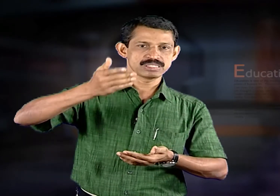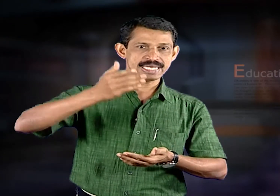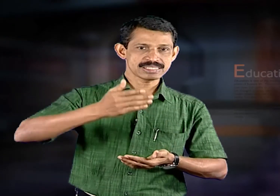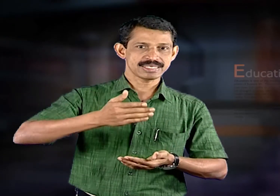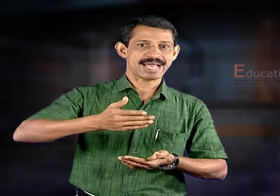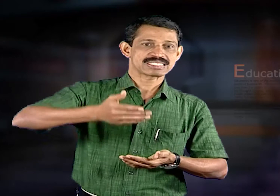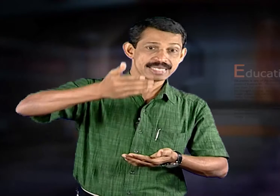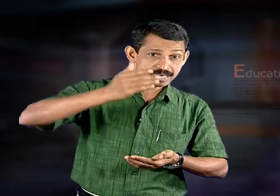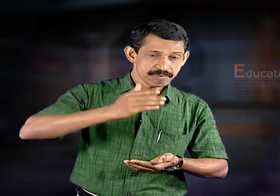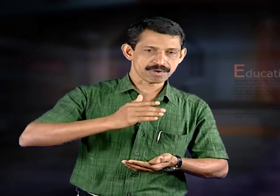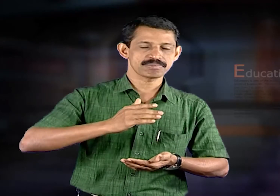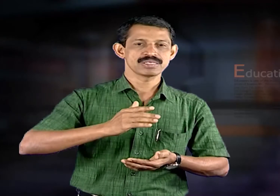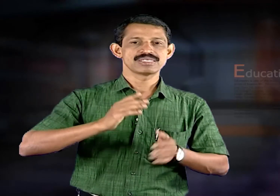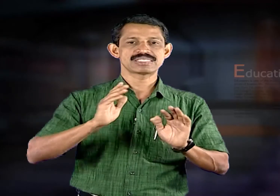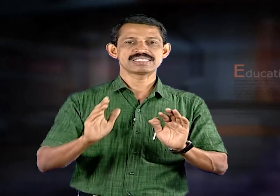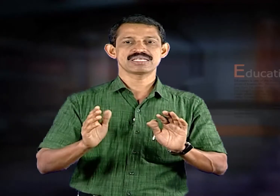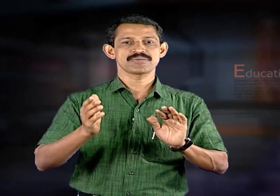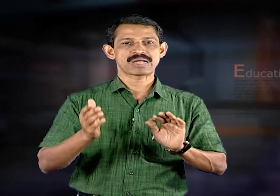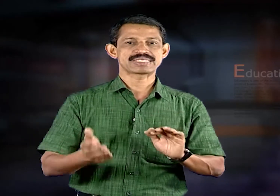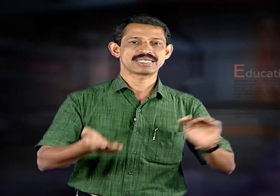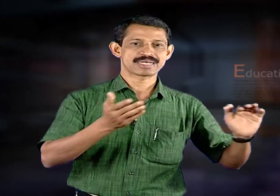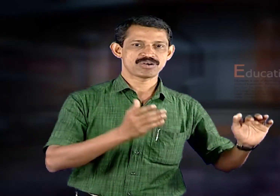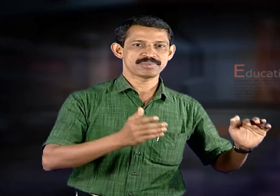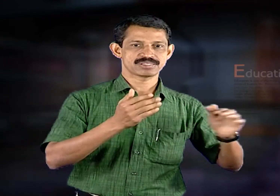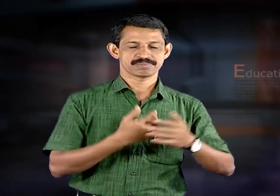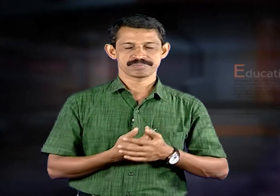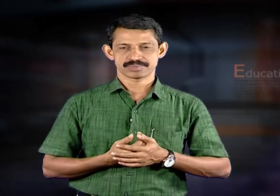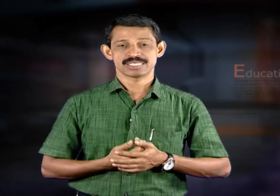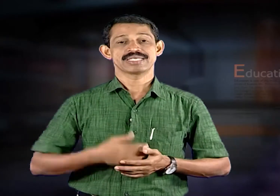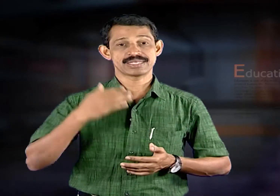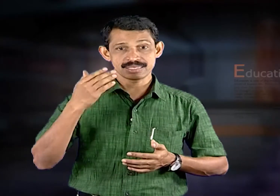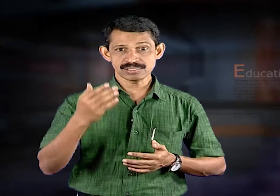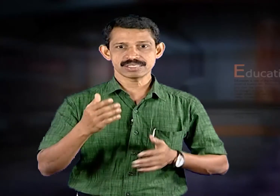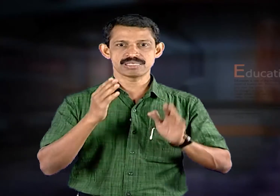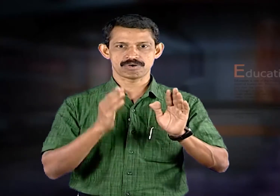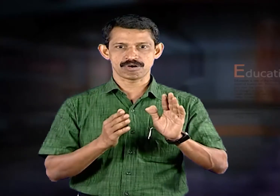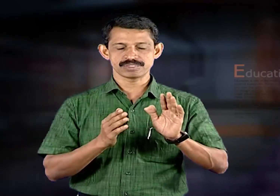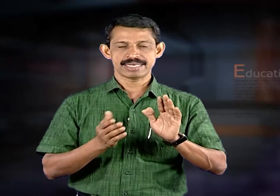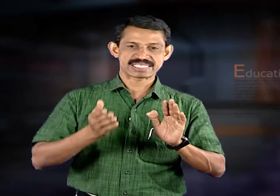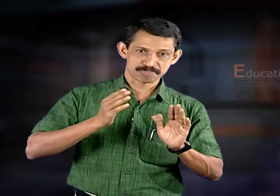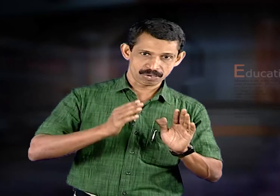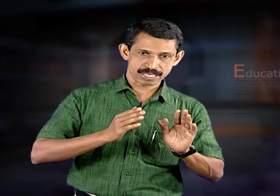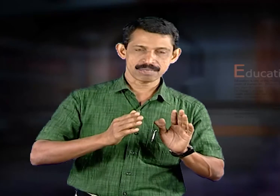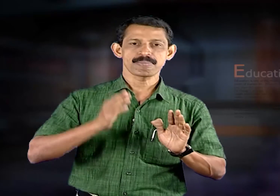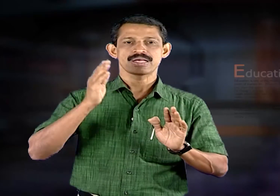originates accidentally from changing practical requirements. It thus involves exploring